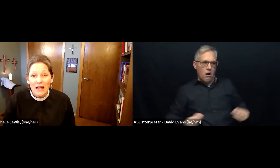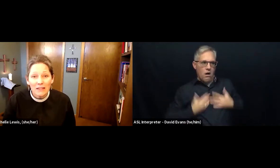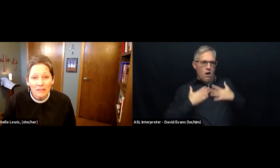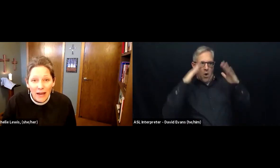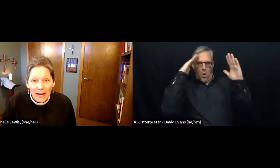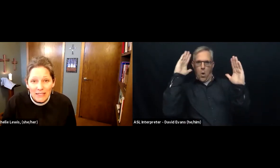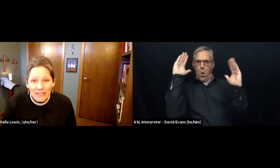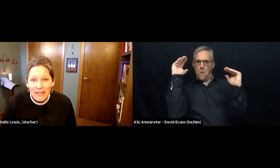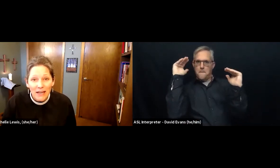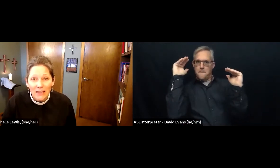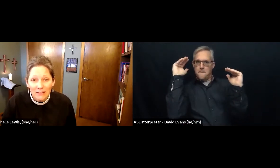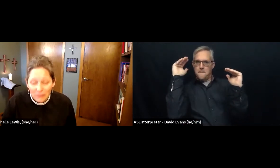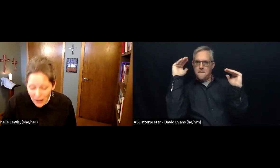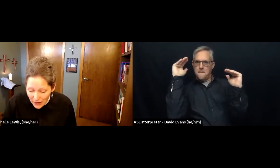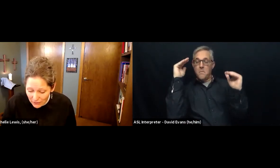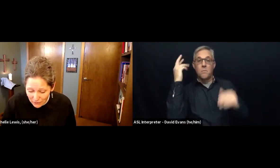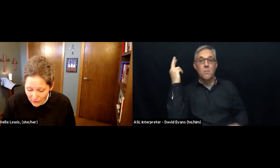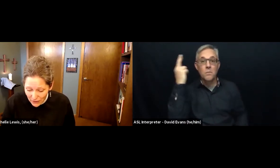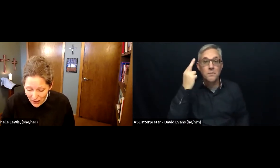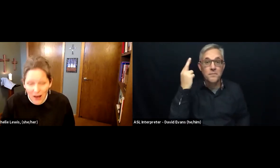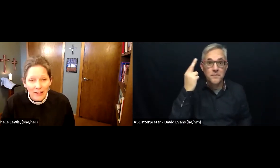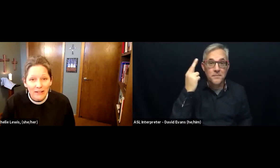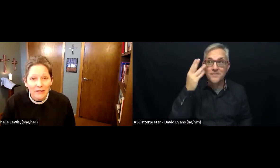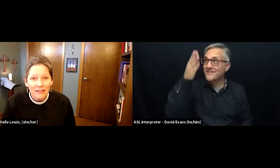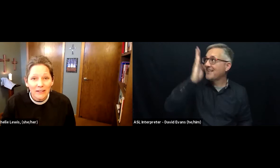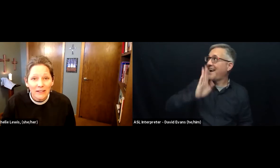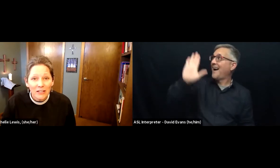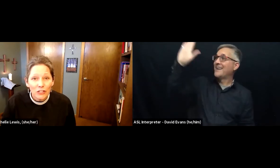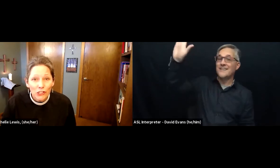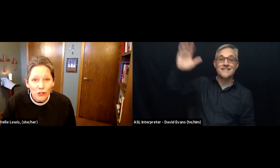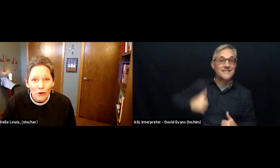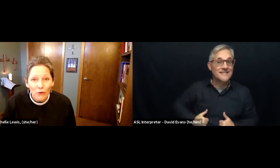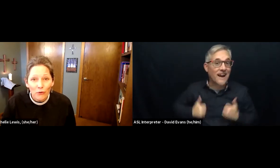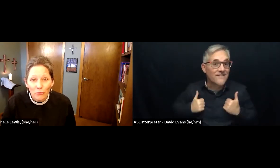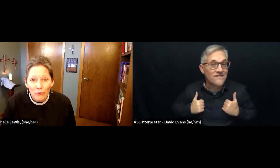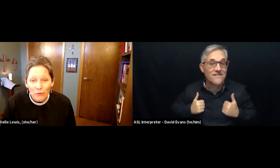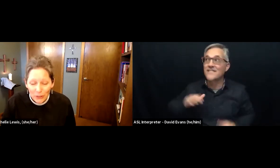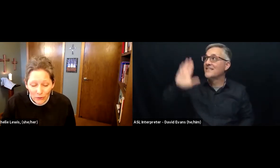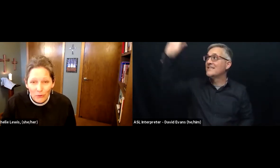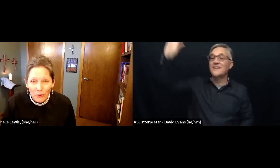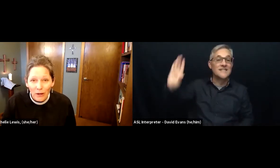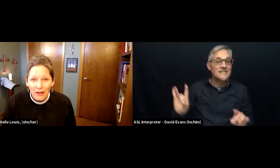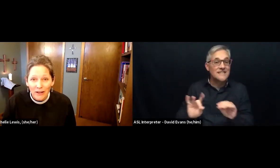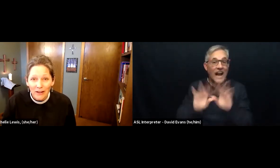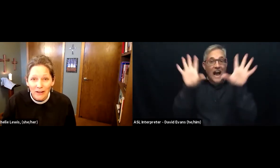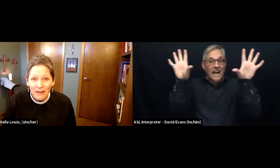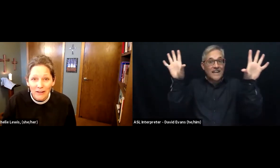because the light and the life of God show through you."